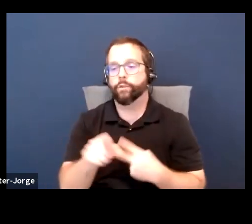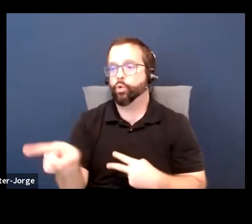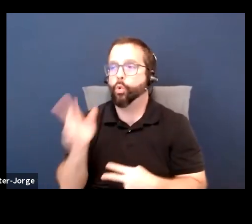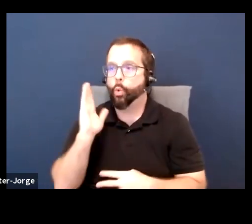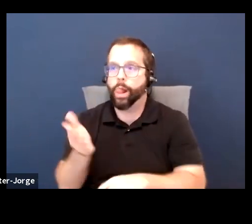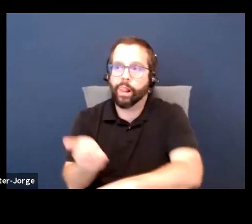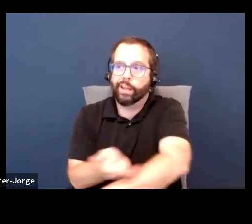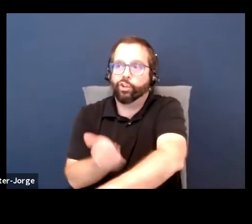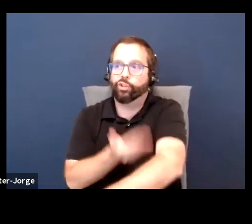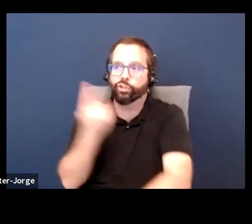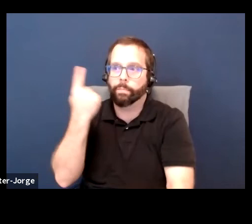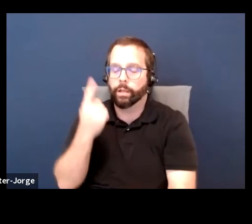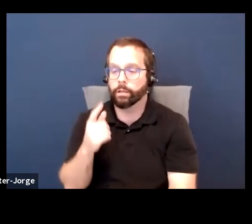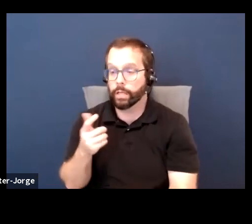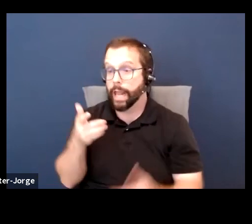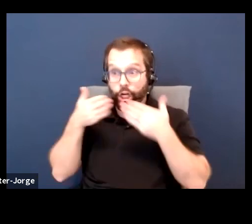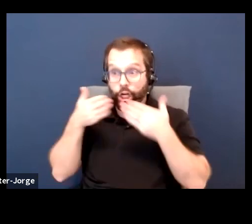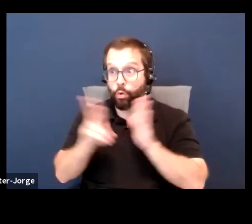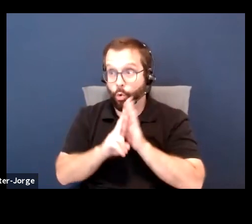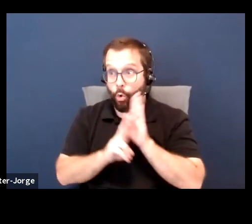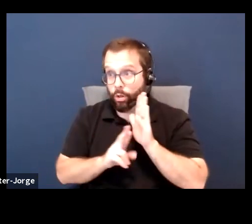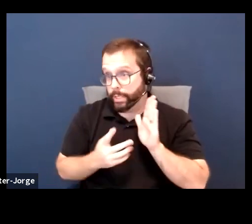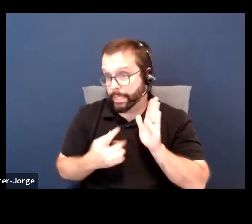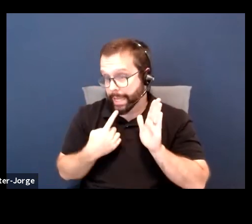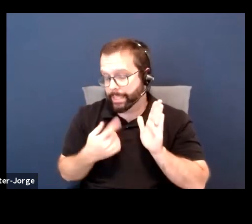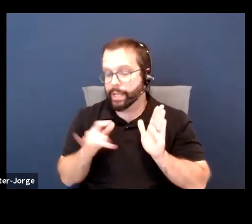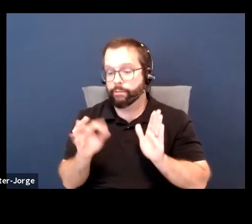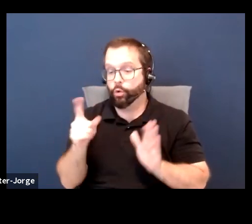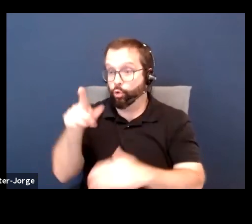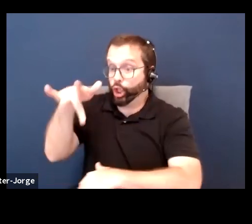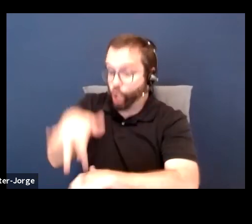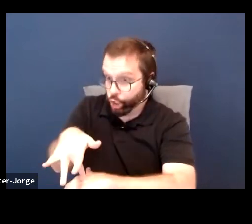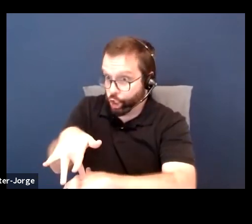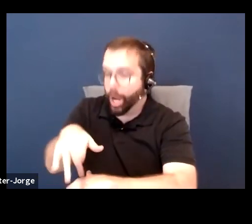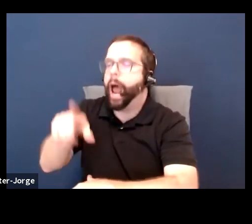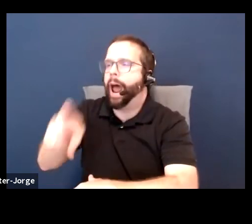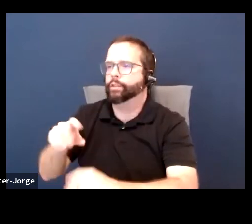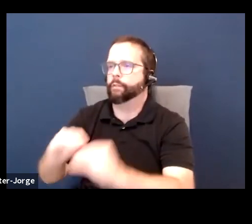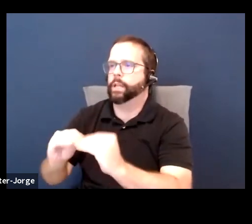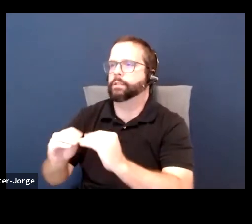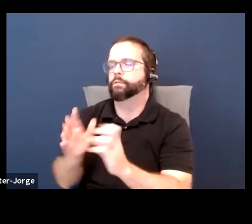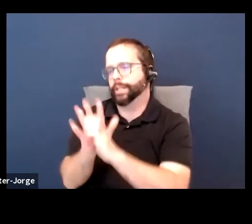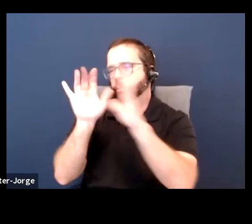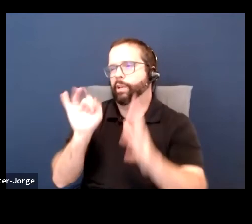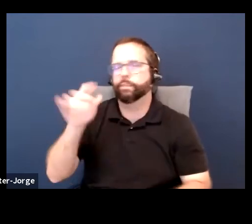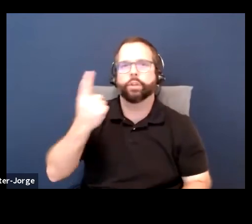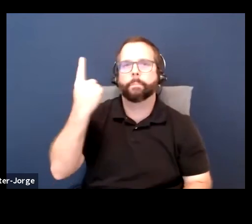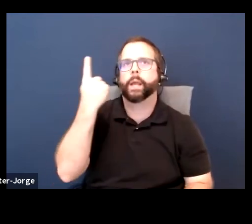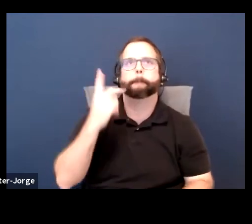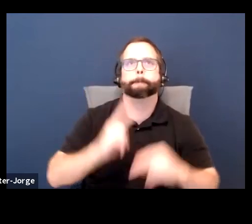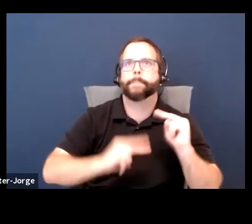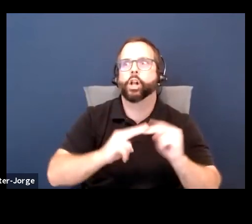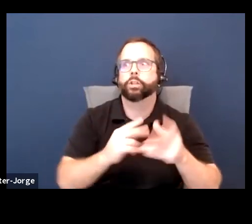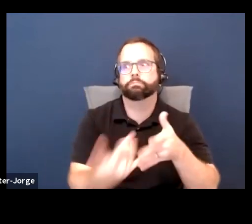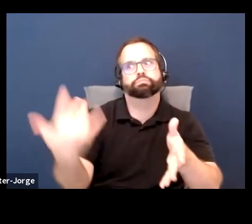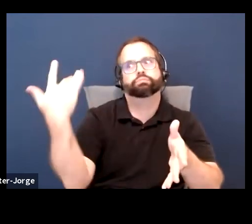general rule, if you touch it, you fix it. So if something was built a long time ago, you want to update it, you have to make sure it's